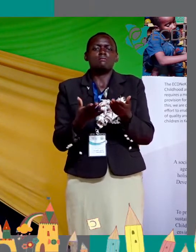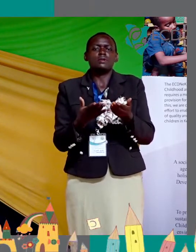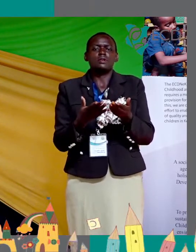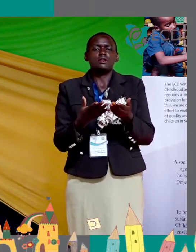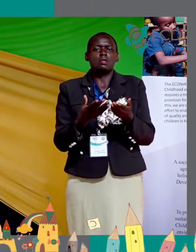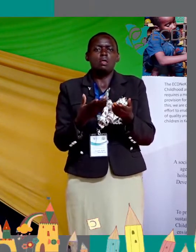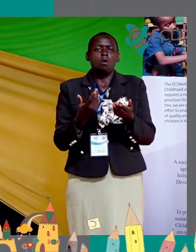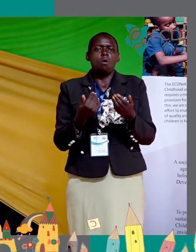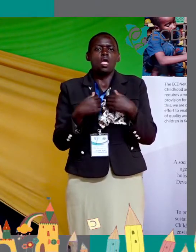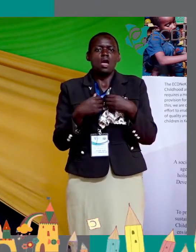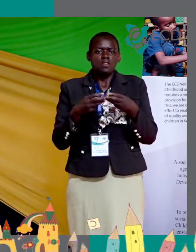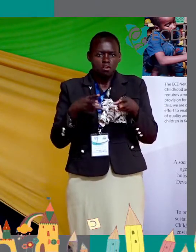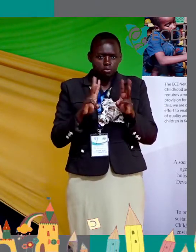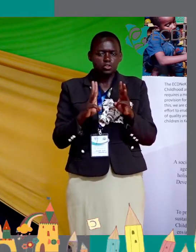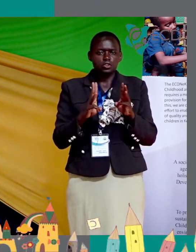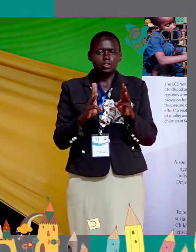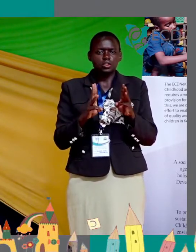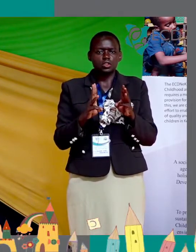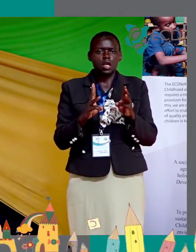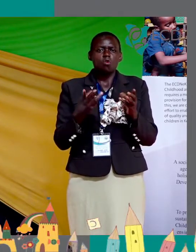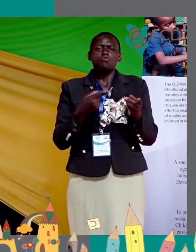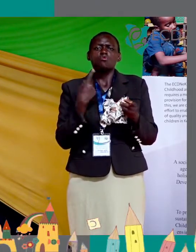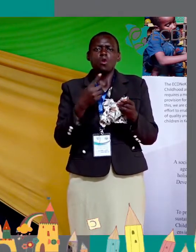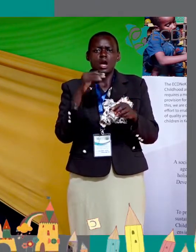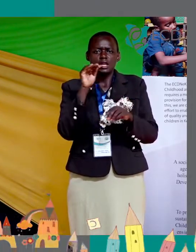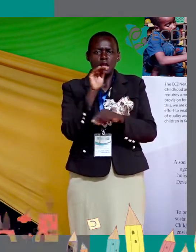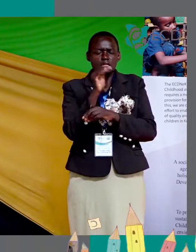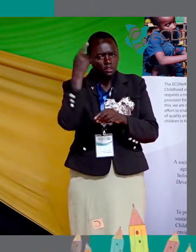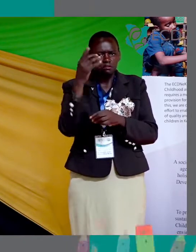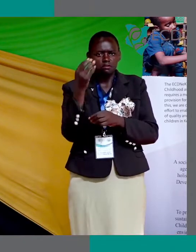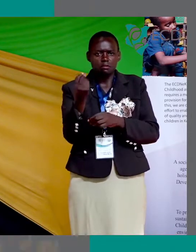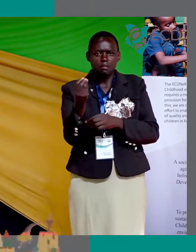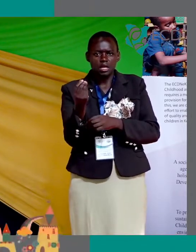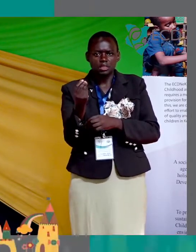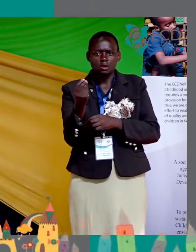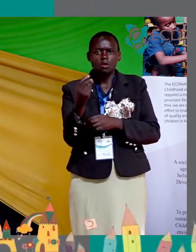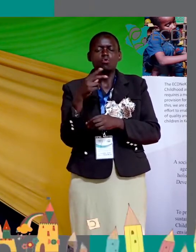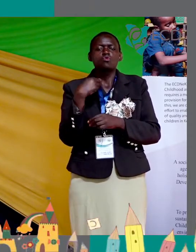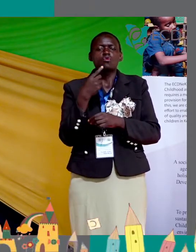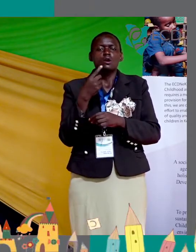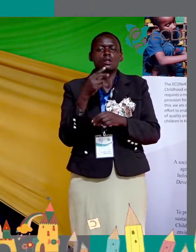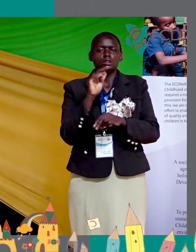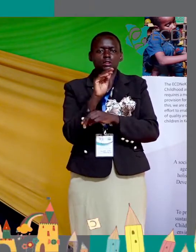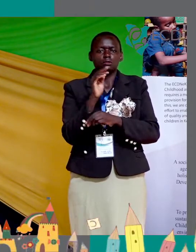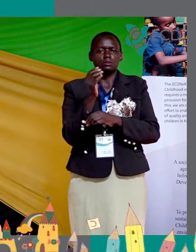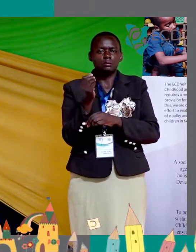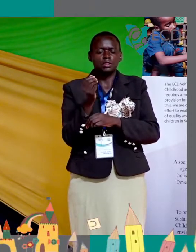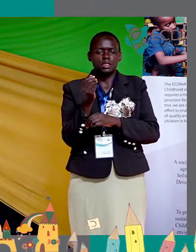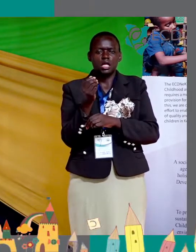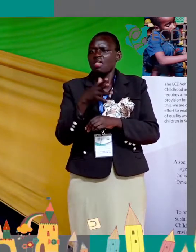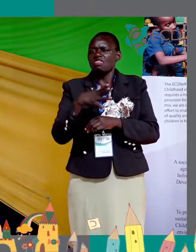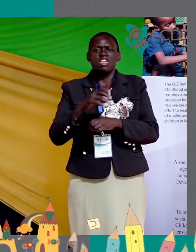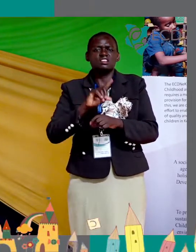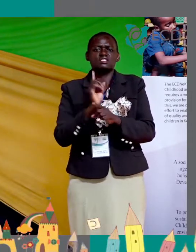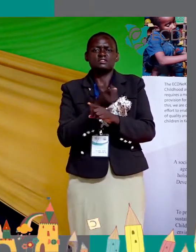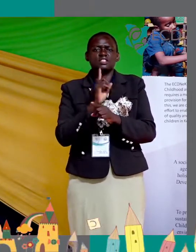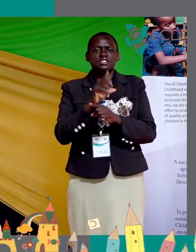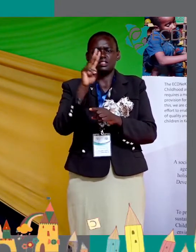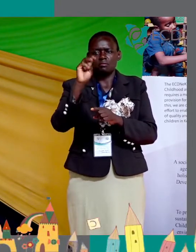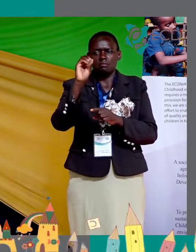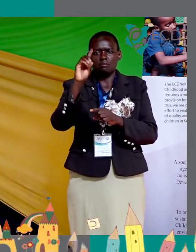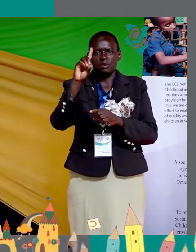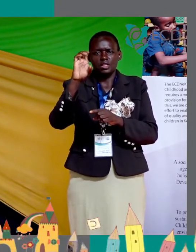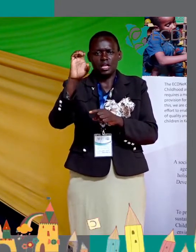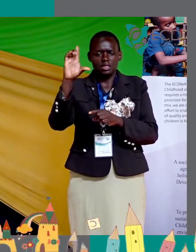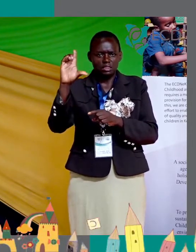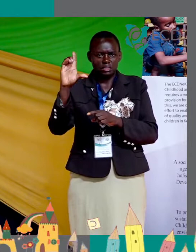become opportunists who are asking for money in human-centered design. There are some models that are being presented. Those